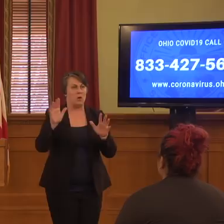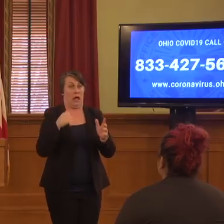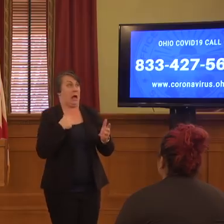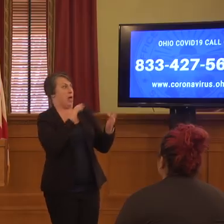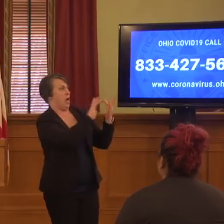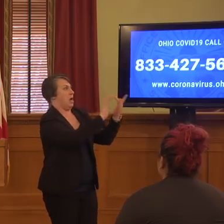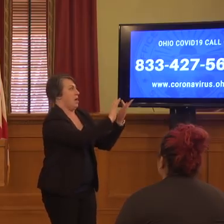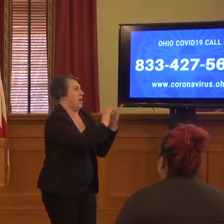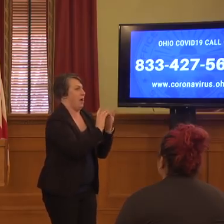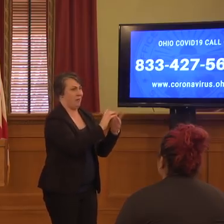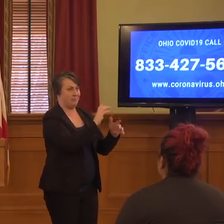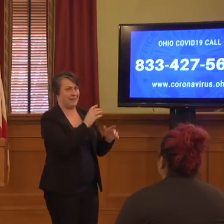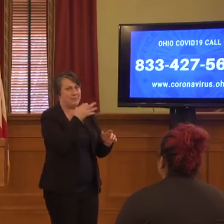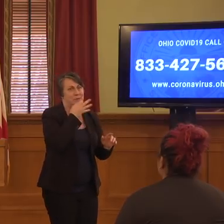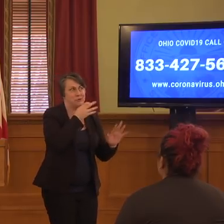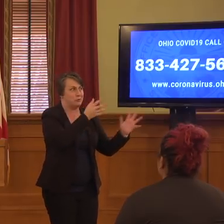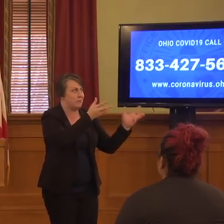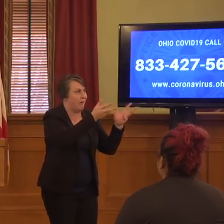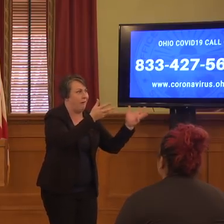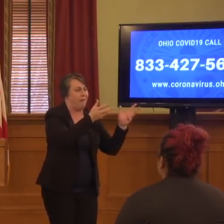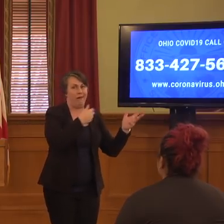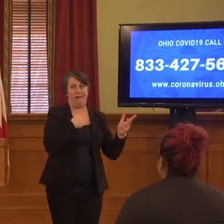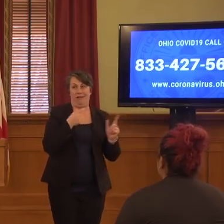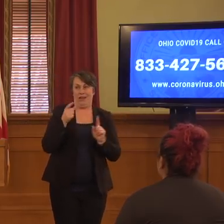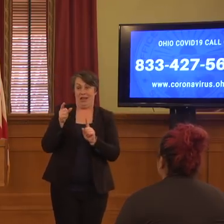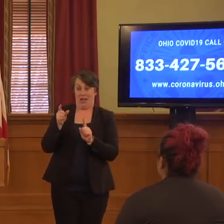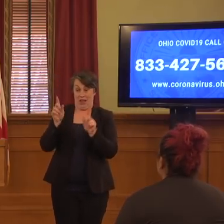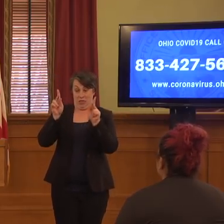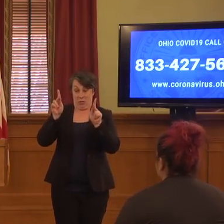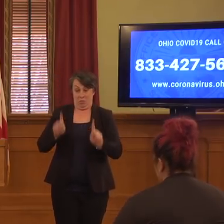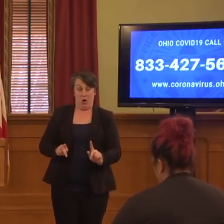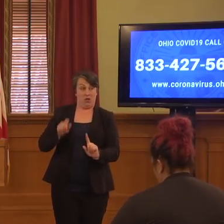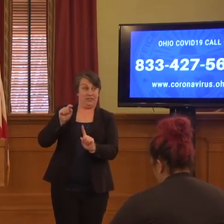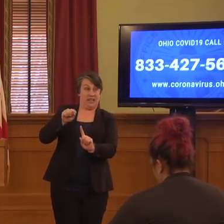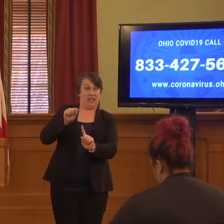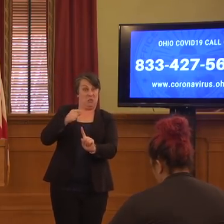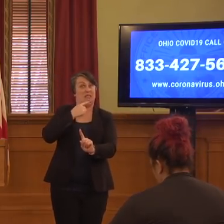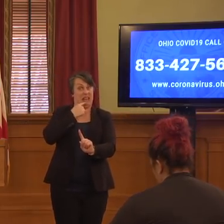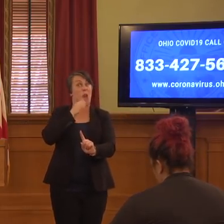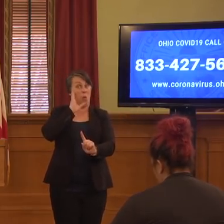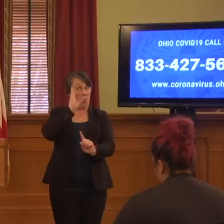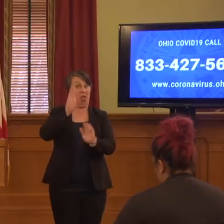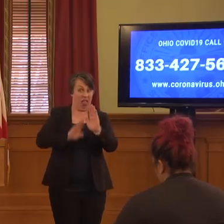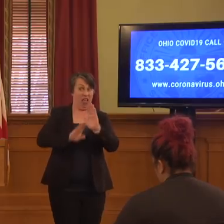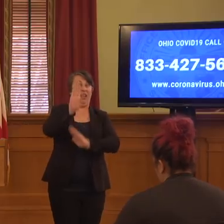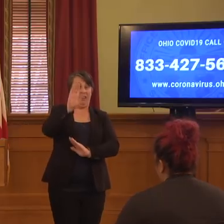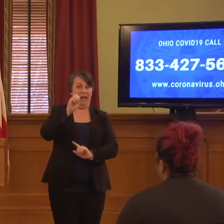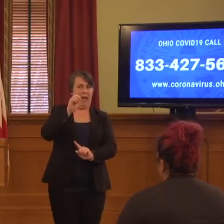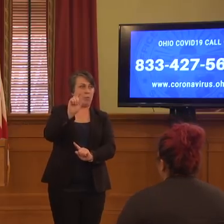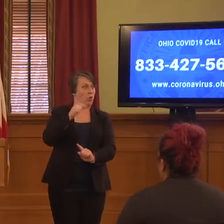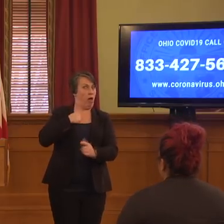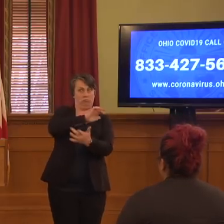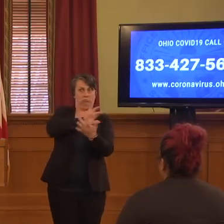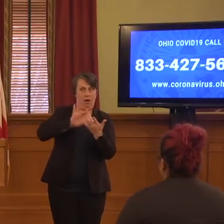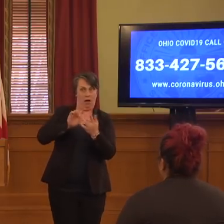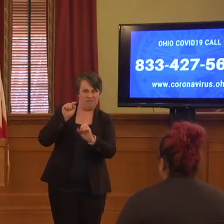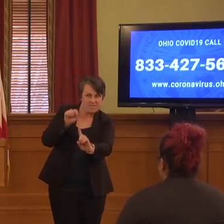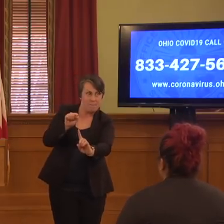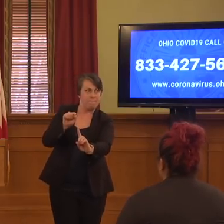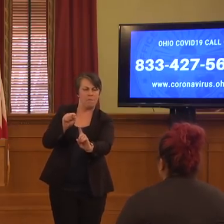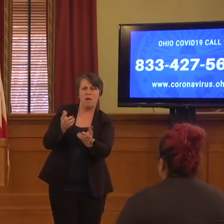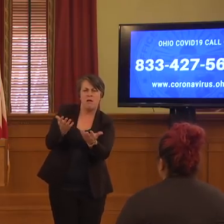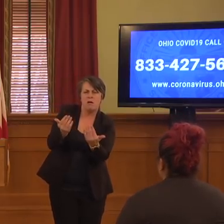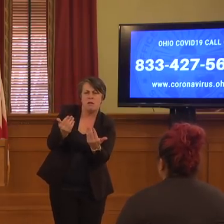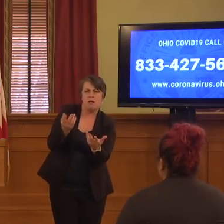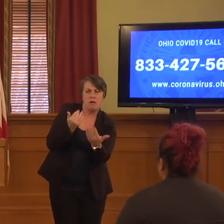I'm talking to the gentleman who made the plans on non-pharmaceutical interventions. Fortunately, happen to